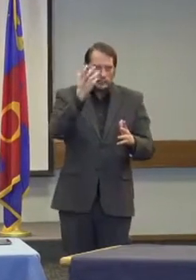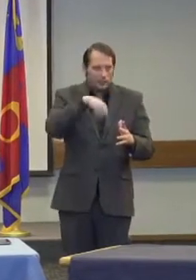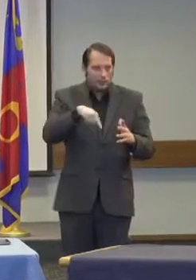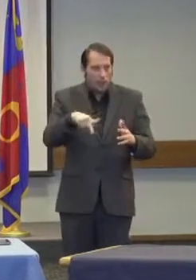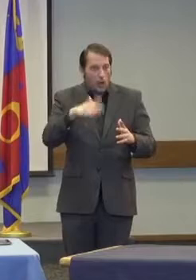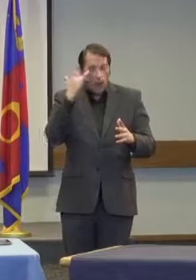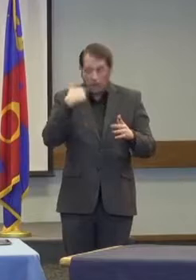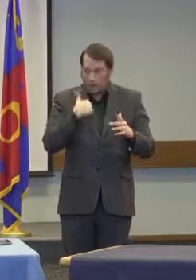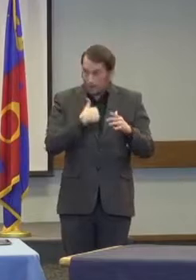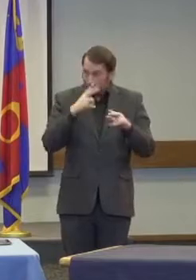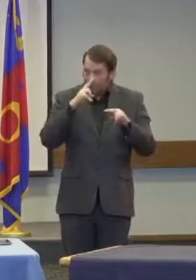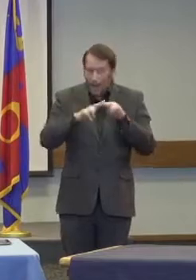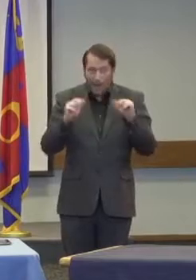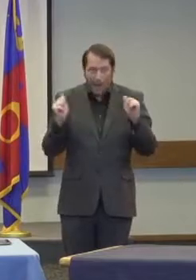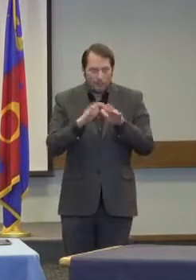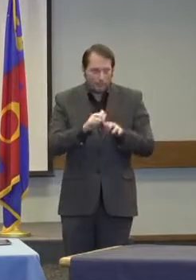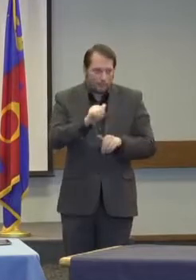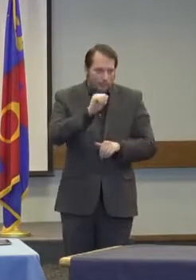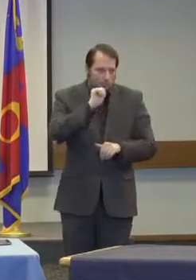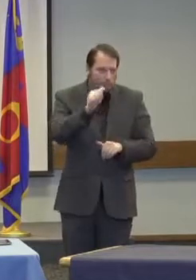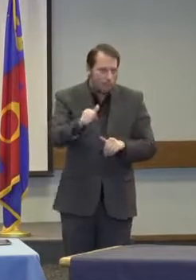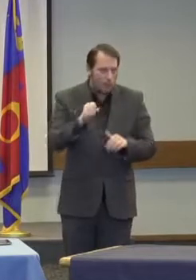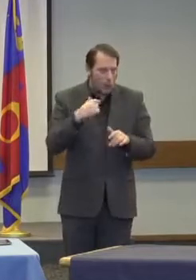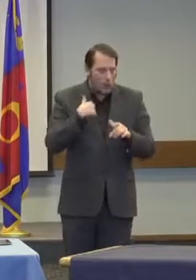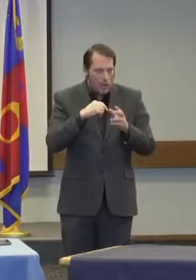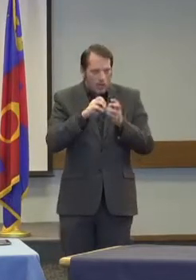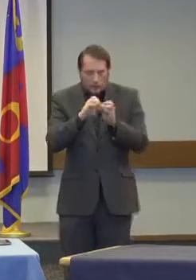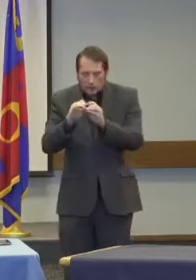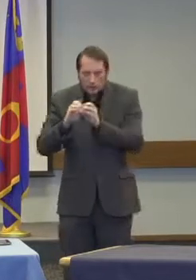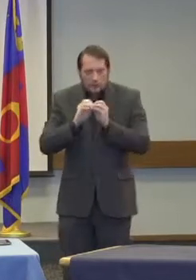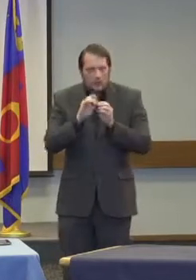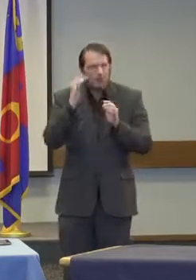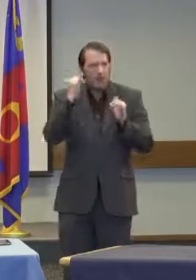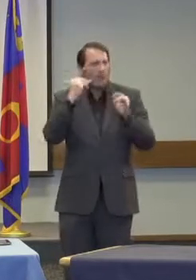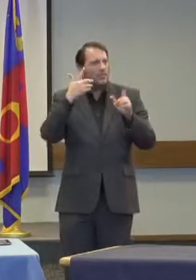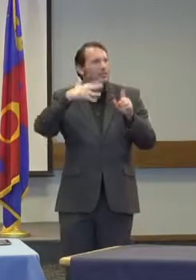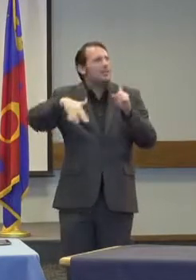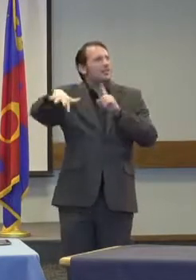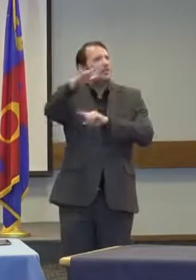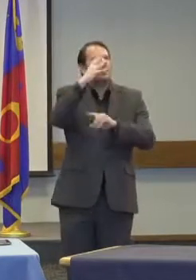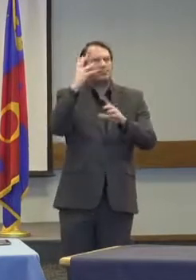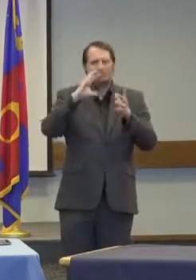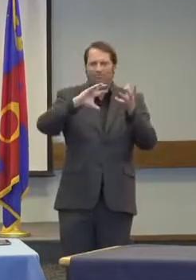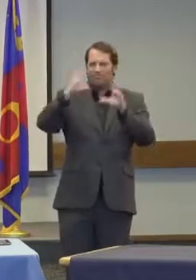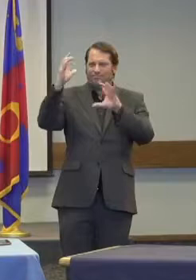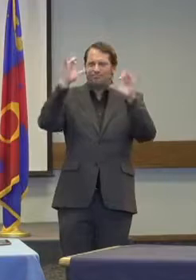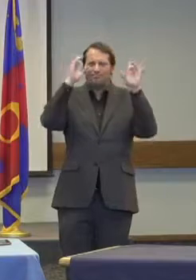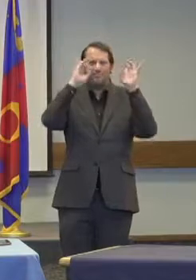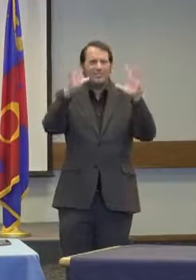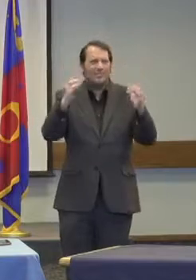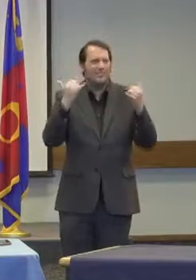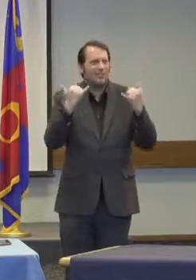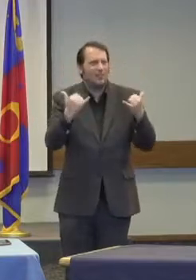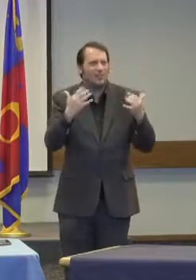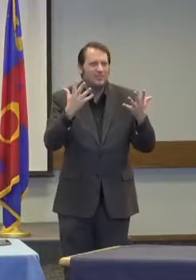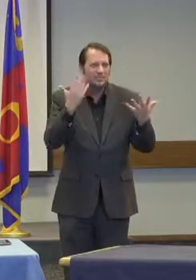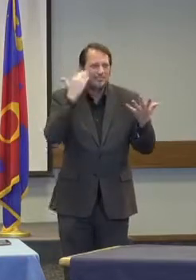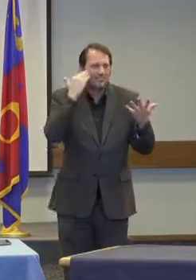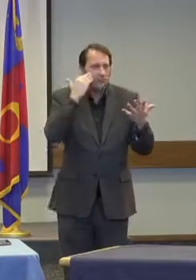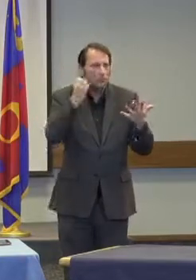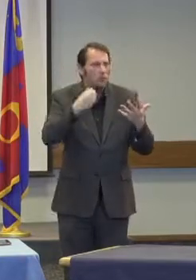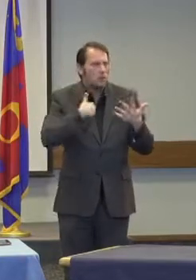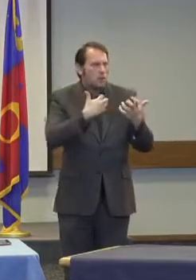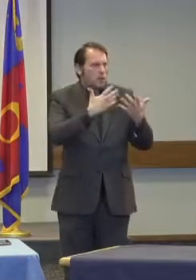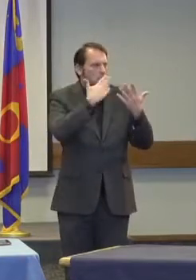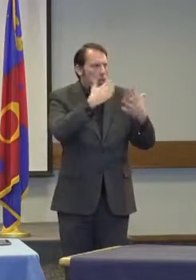crisis that I think everybody is well aware of. I want to thank everyone who's joining us virtually, both in real time and people who'll